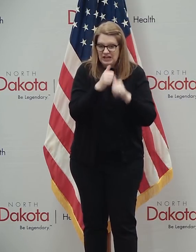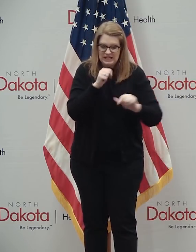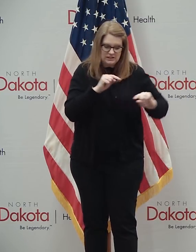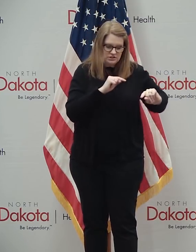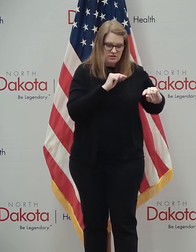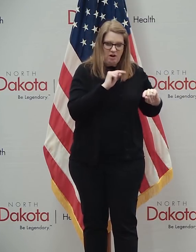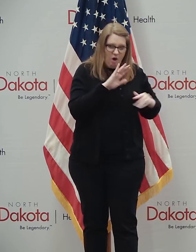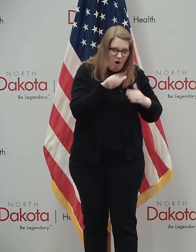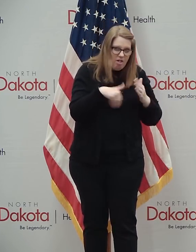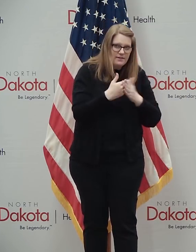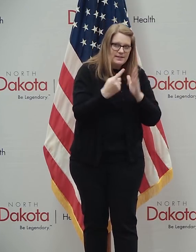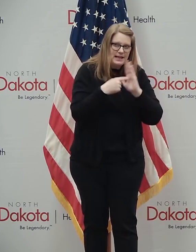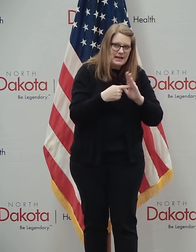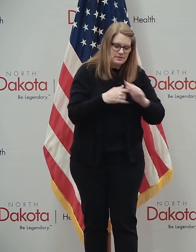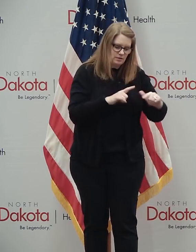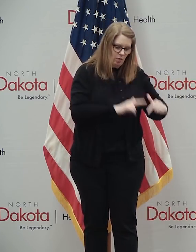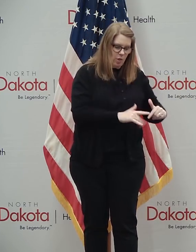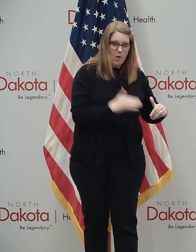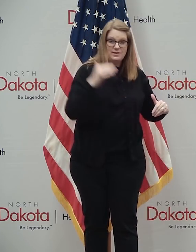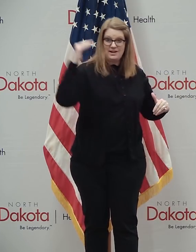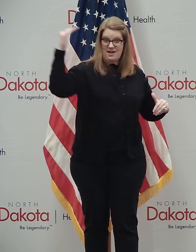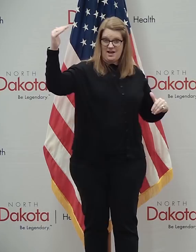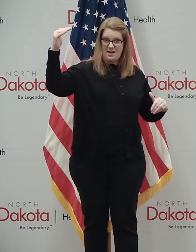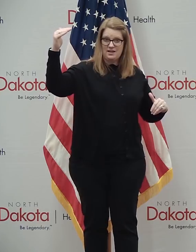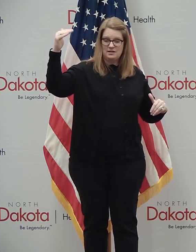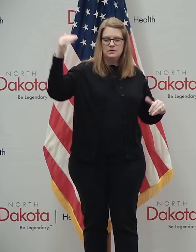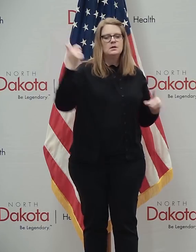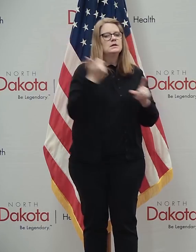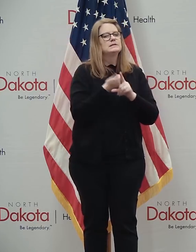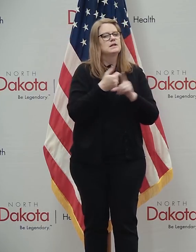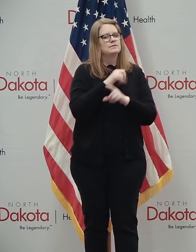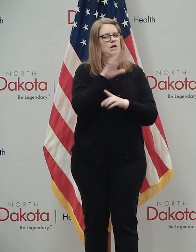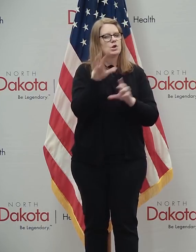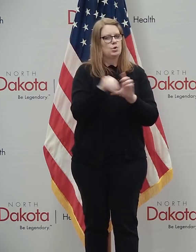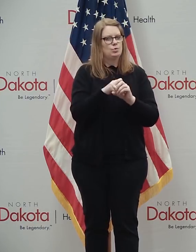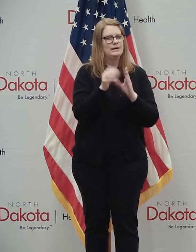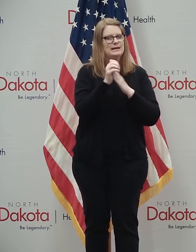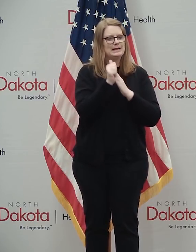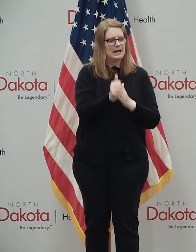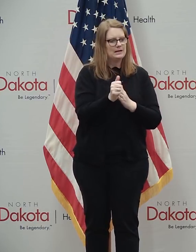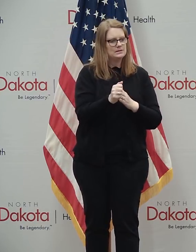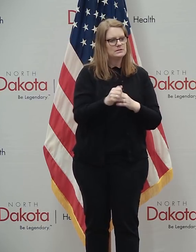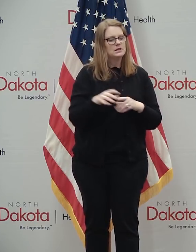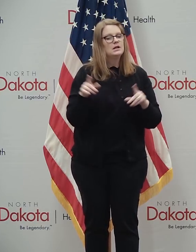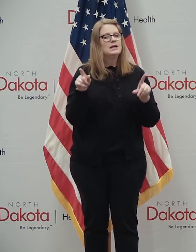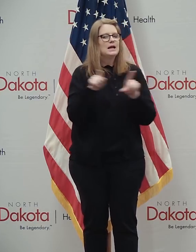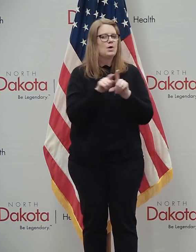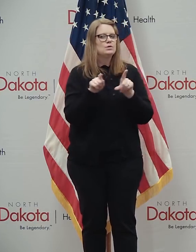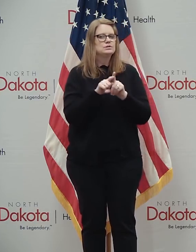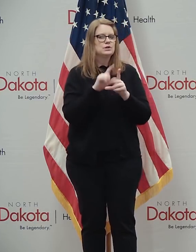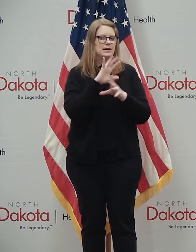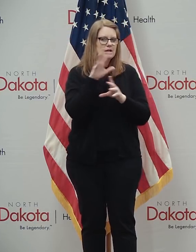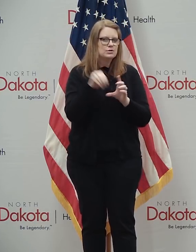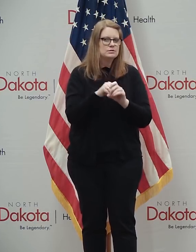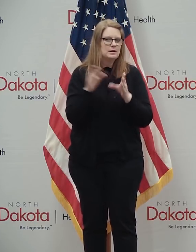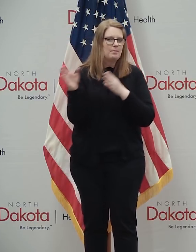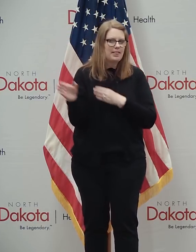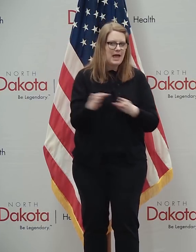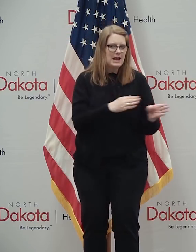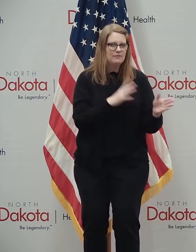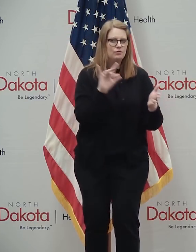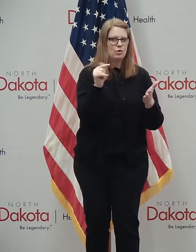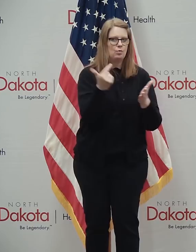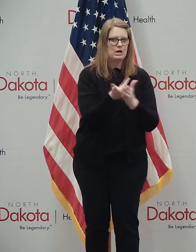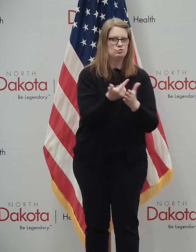these examples from low risk to high risk are included in the guidance. And the guidance also includes planning for a graduation